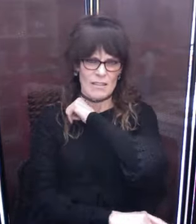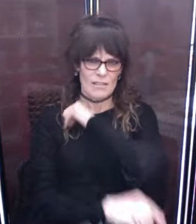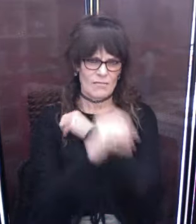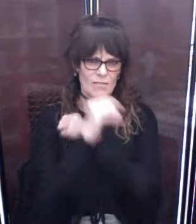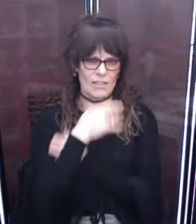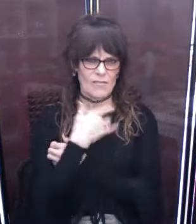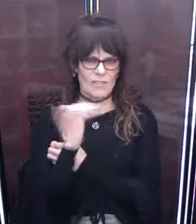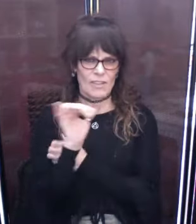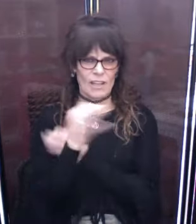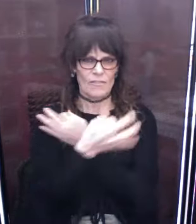freedom anymore.